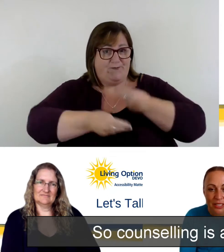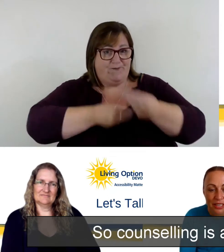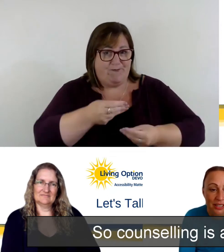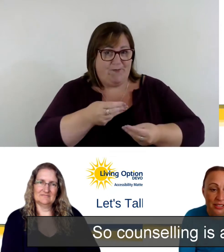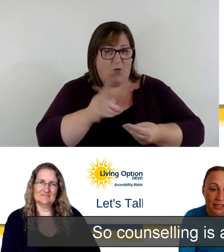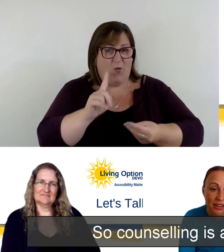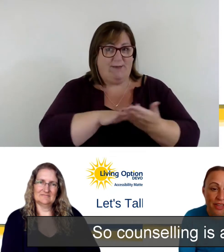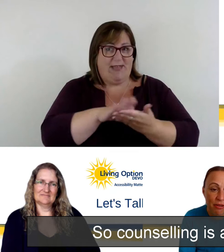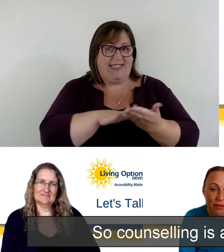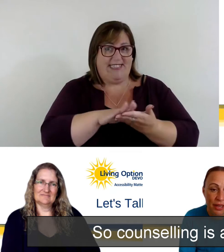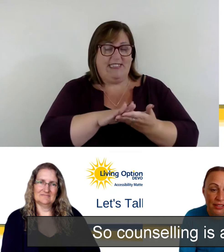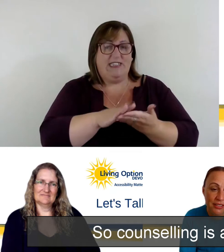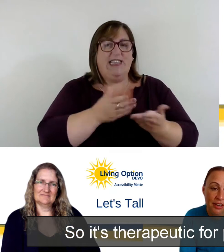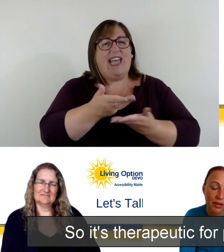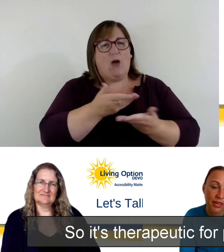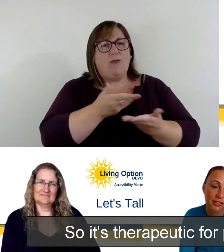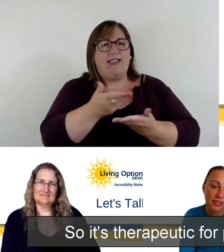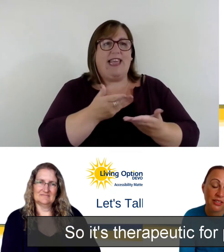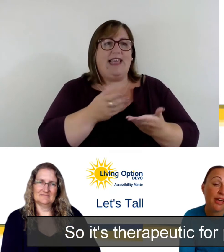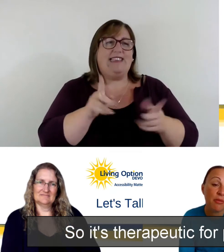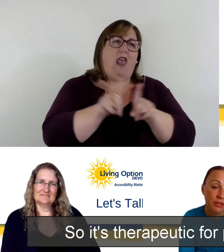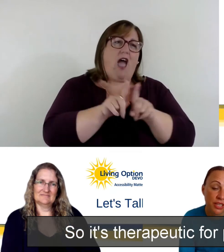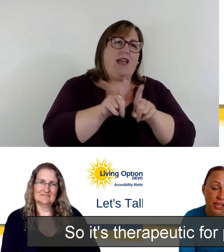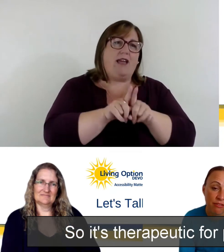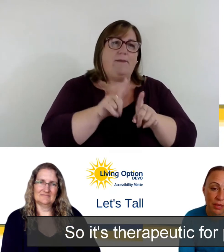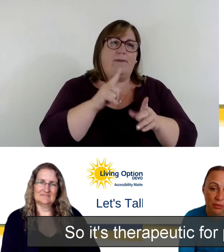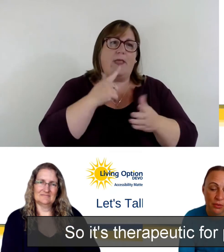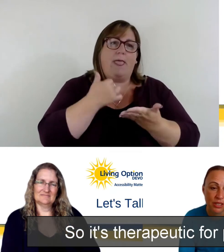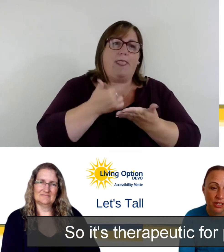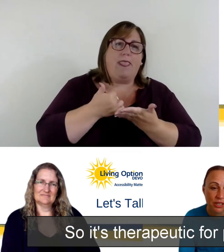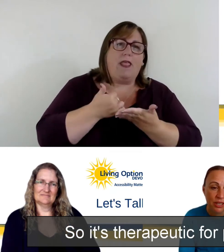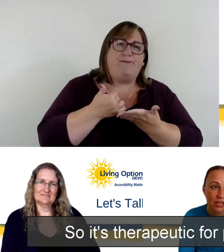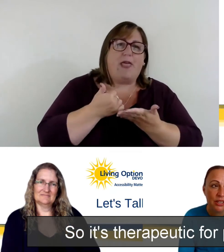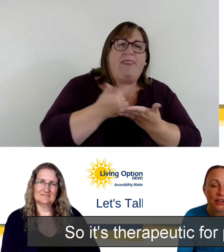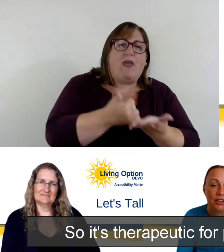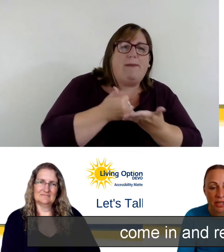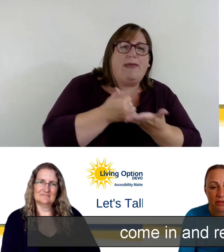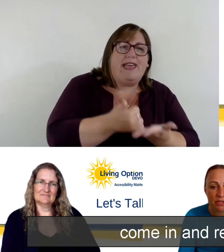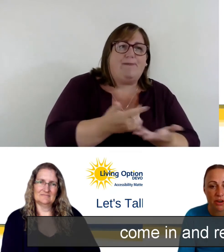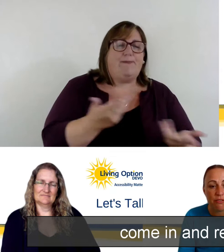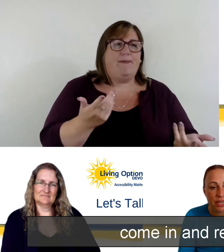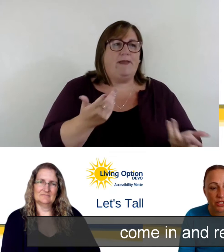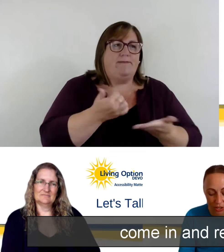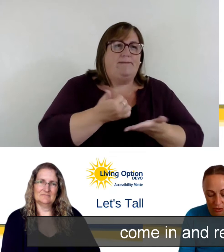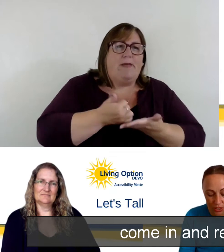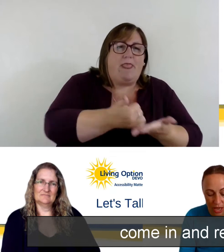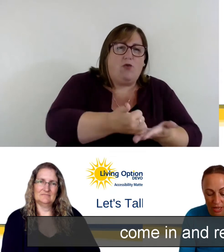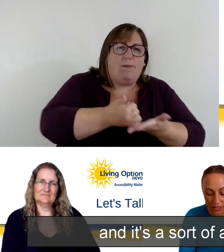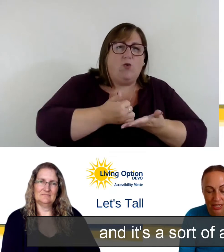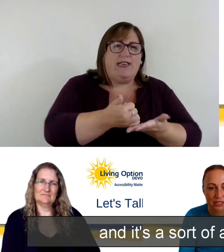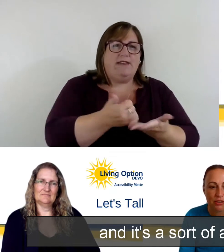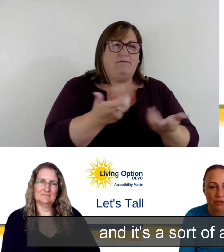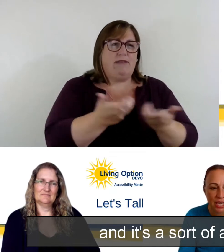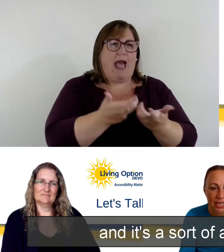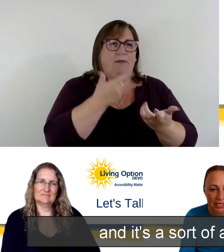So counselling is a kind of therapy, so it's therapeutic for people to come in and resolve issues,